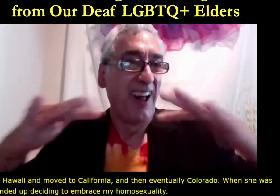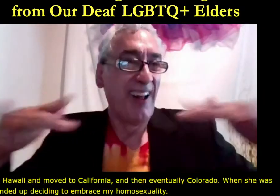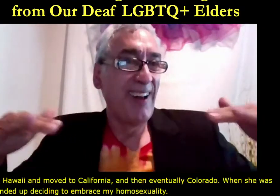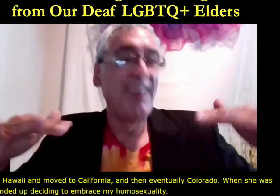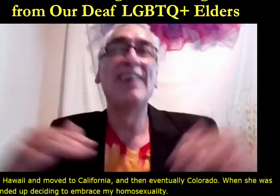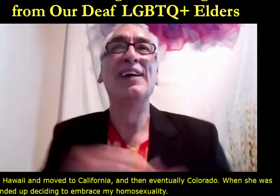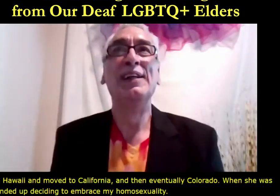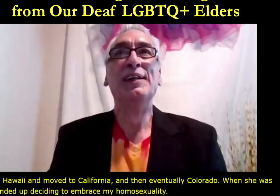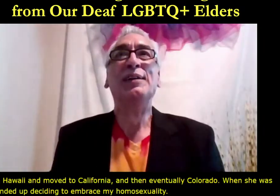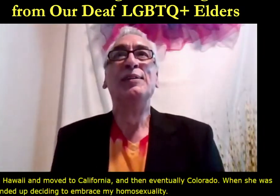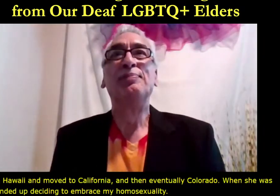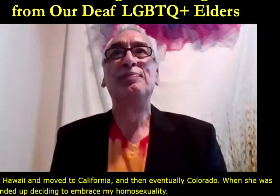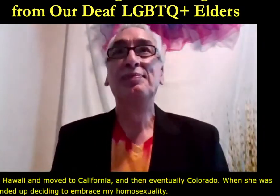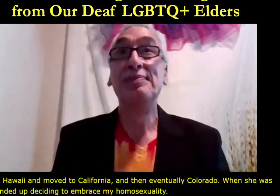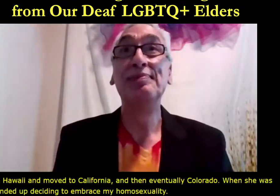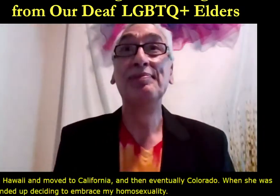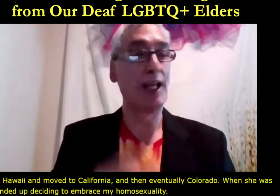organization and so on and so forth